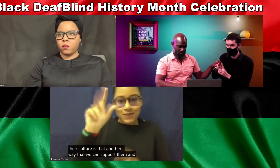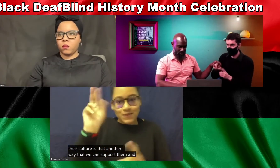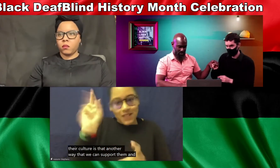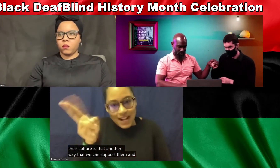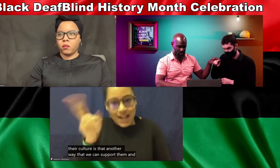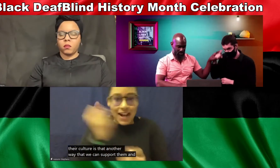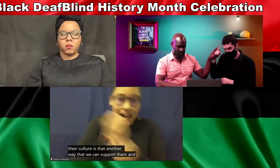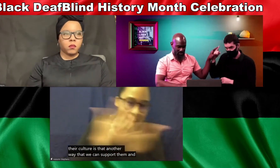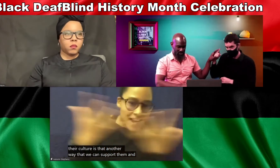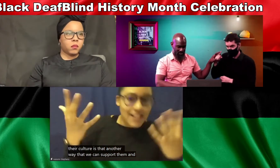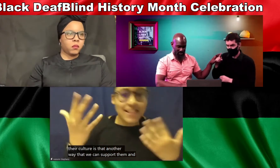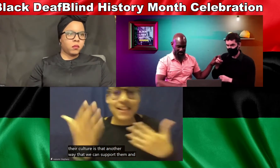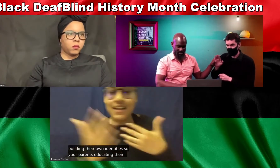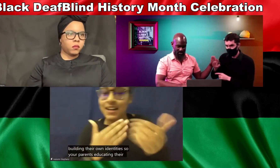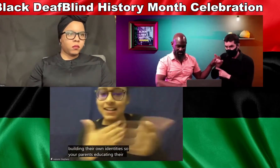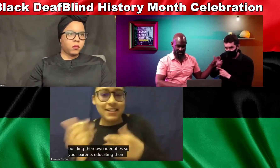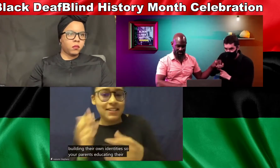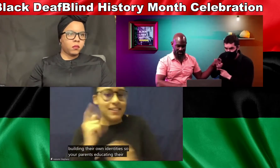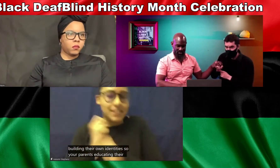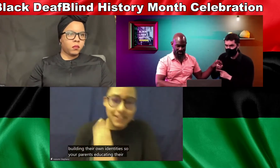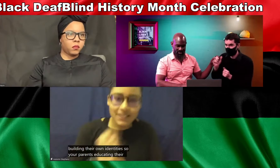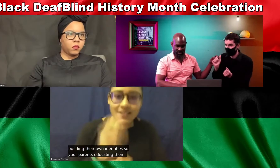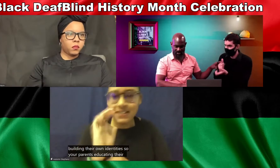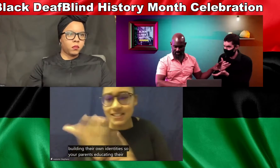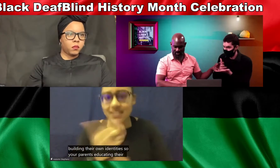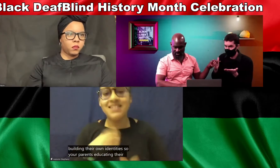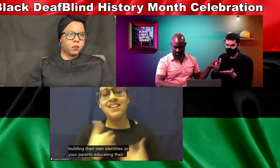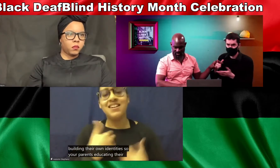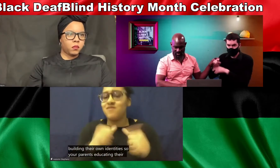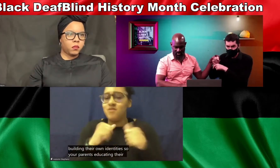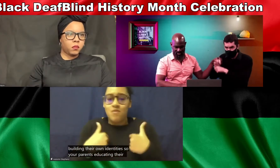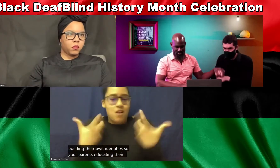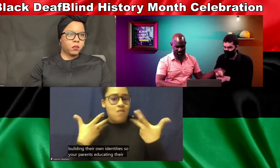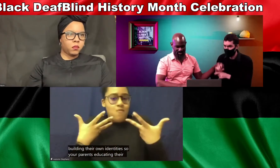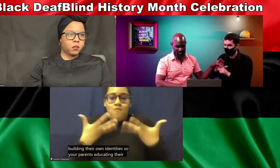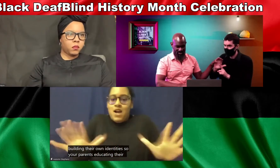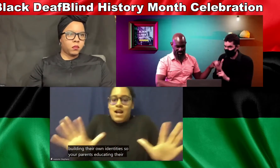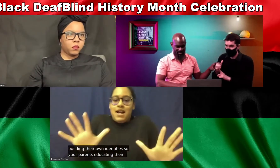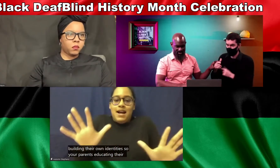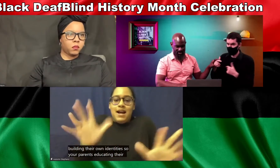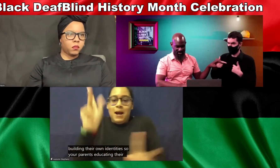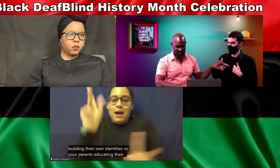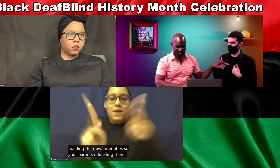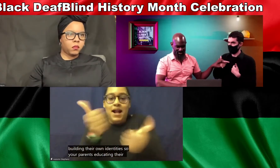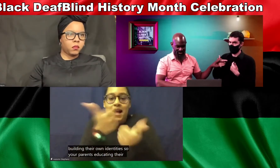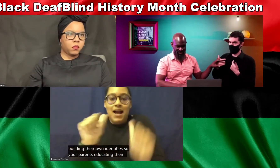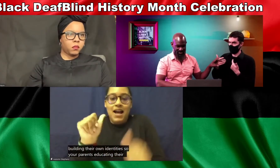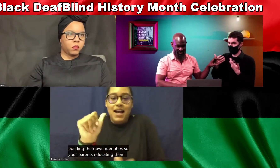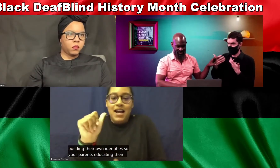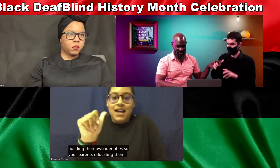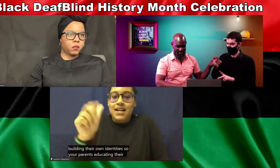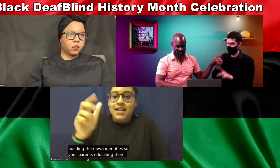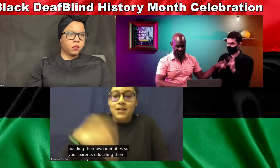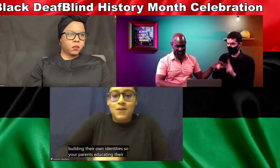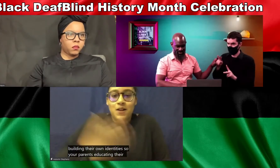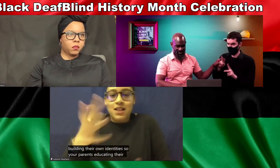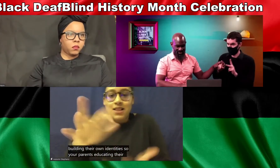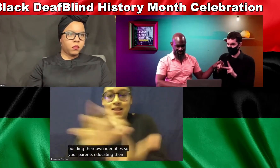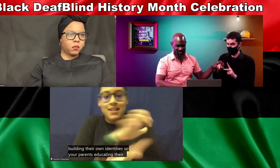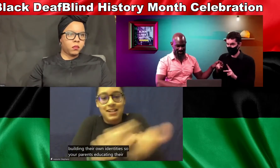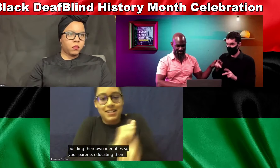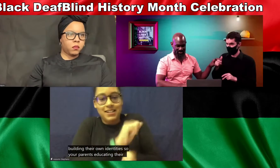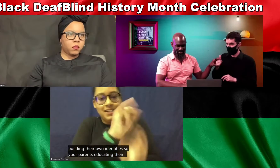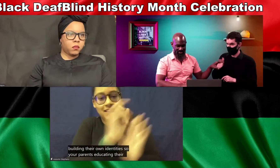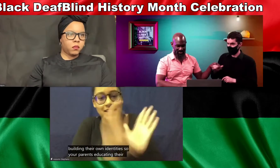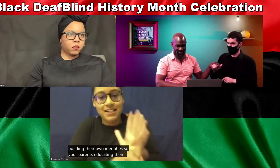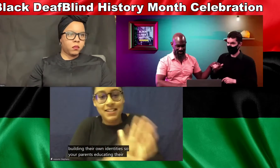their children about Black history, Black culture, traditions, because, you know,